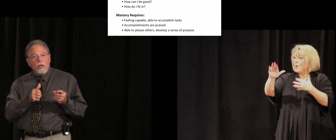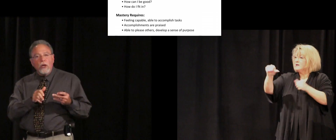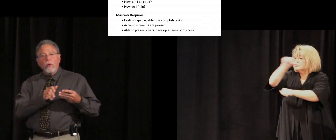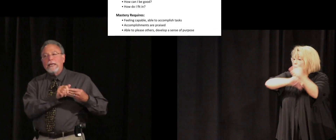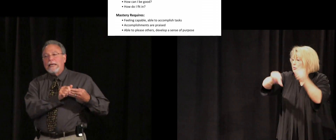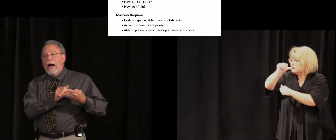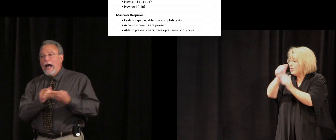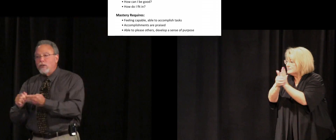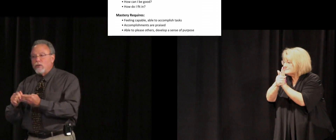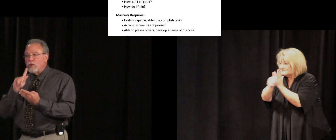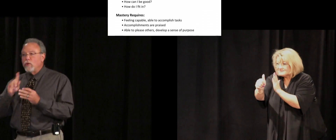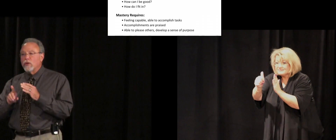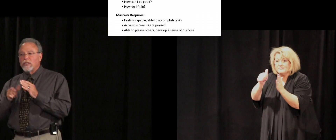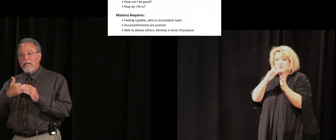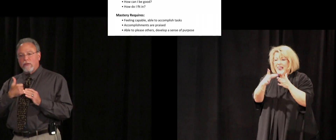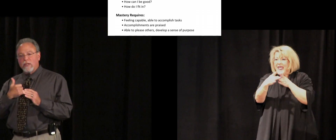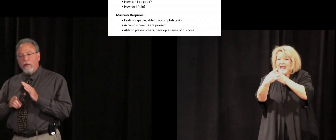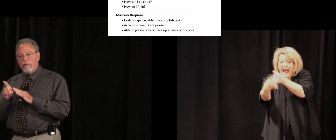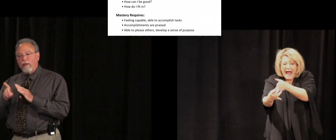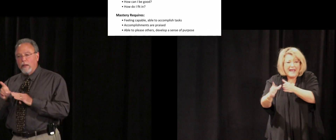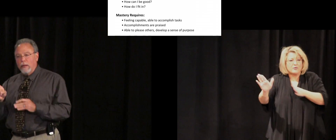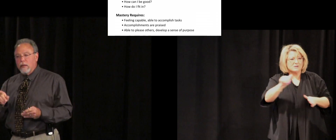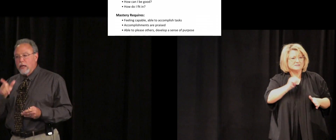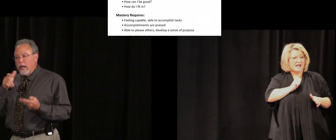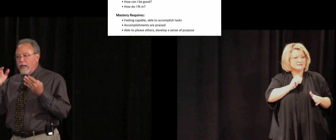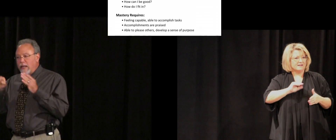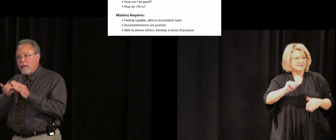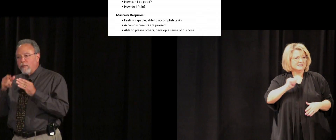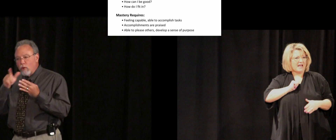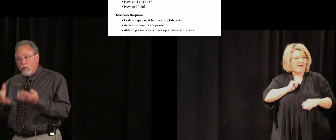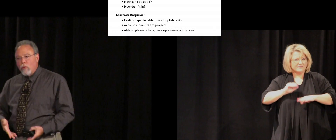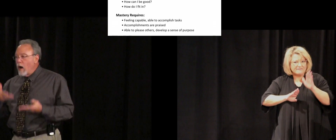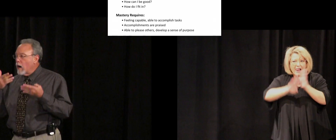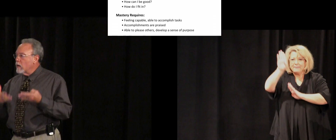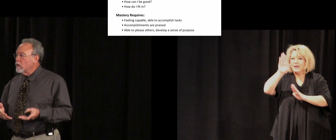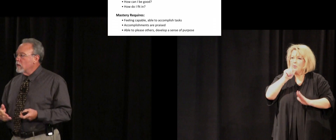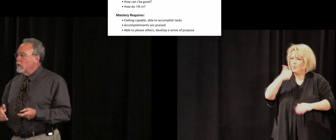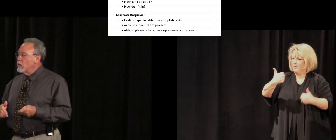unless they're in an incredible environment with lots of opportunities that are presented.